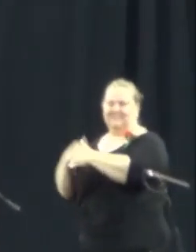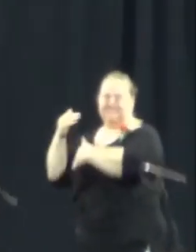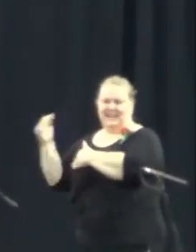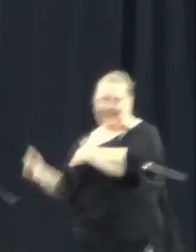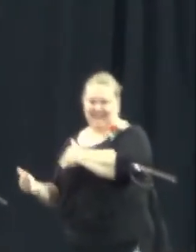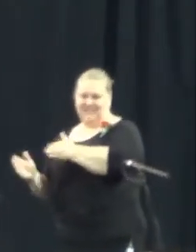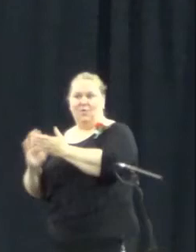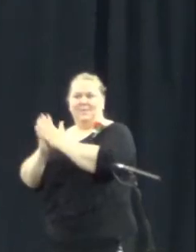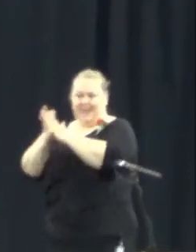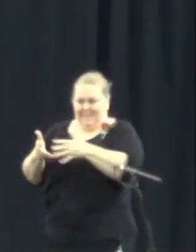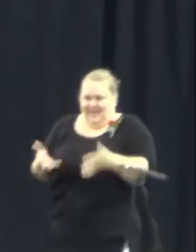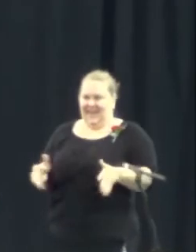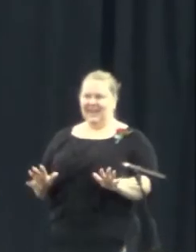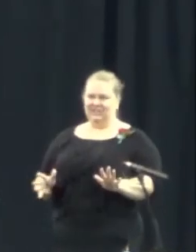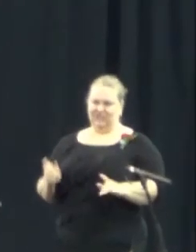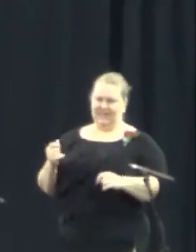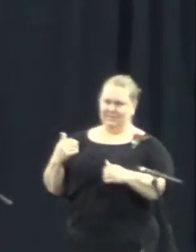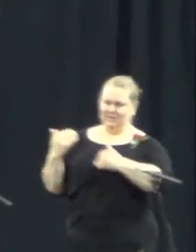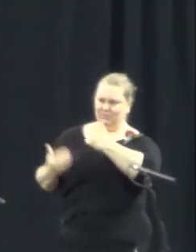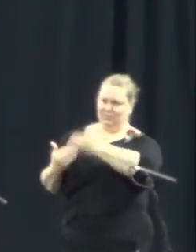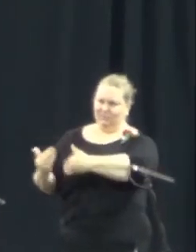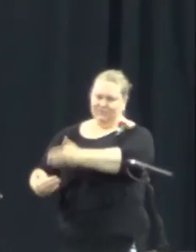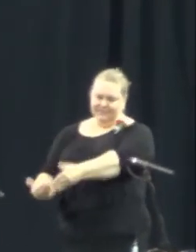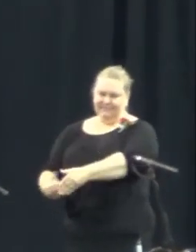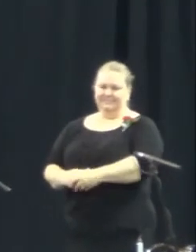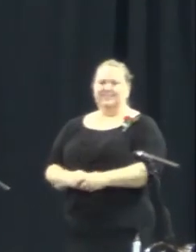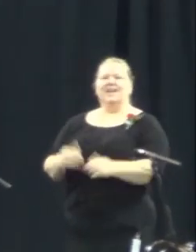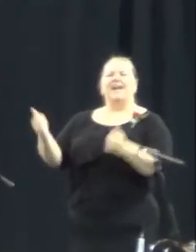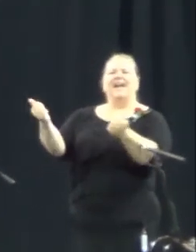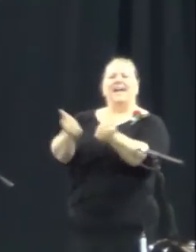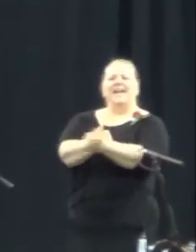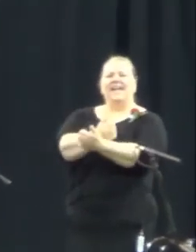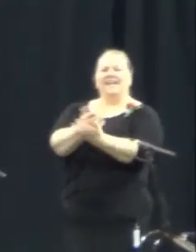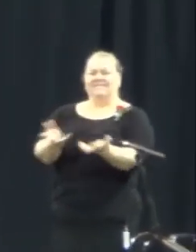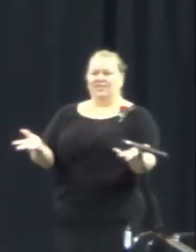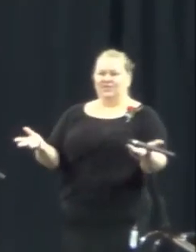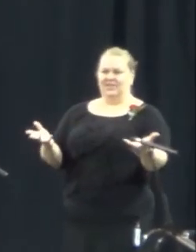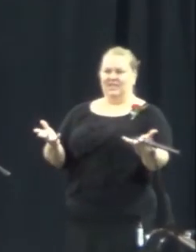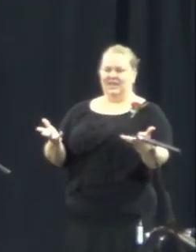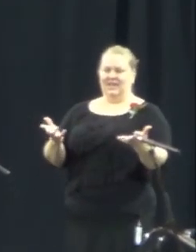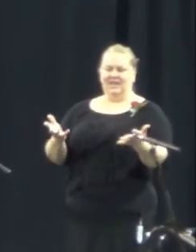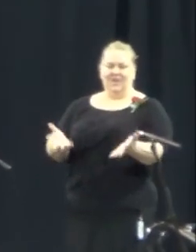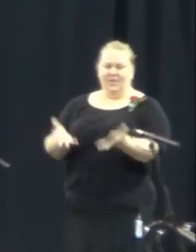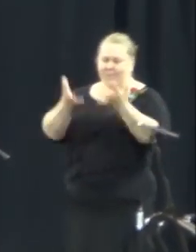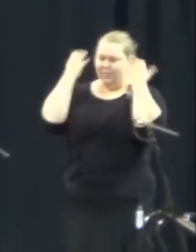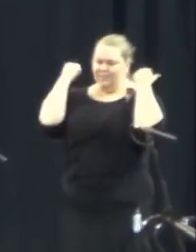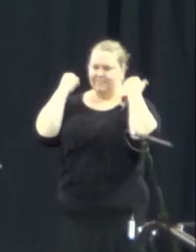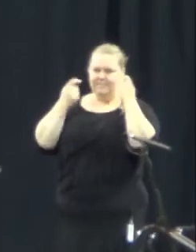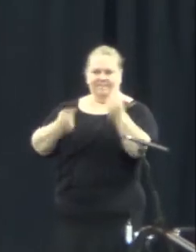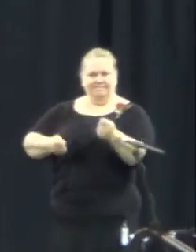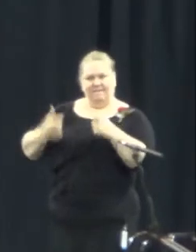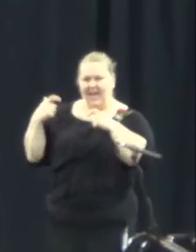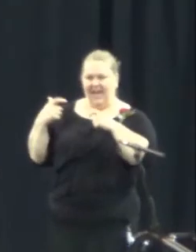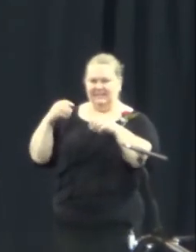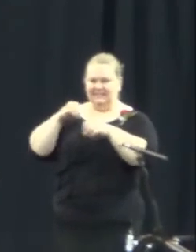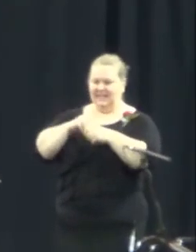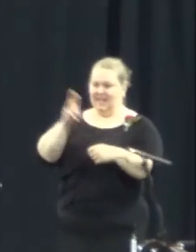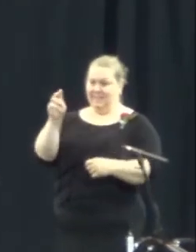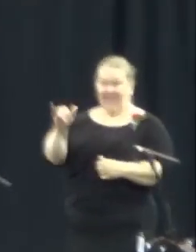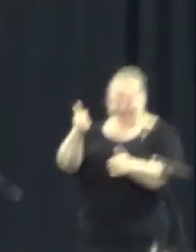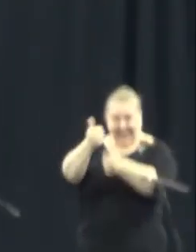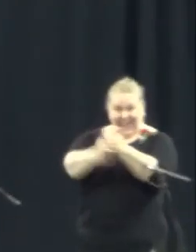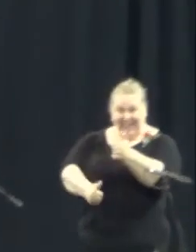were becoming anxious to move on. Everything flew fast through the month of May, and every